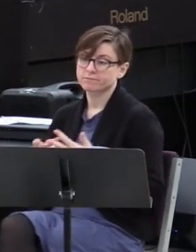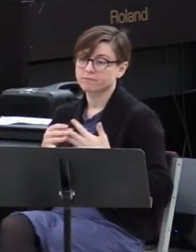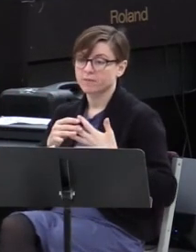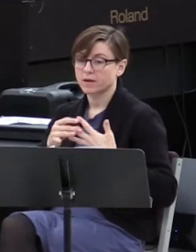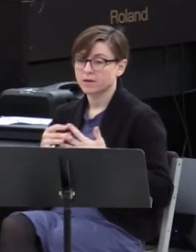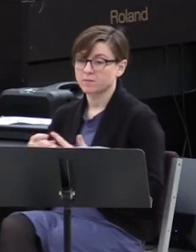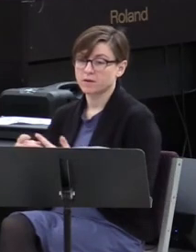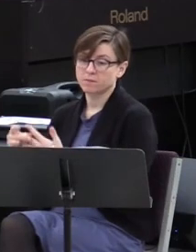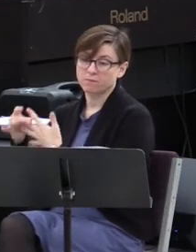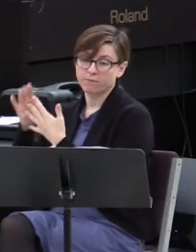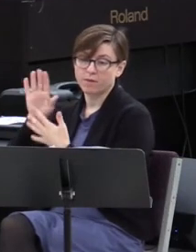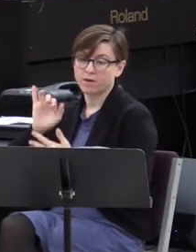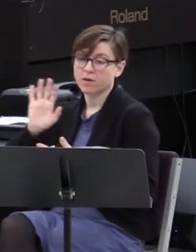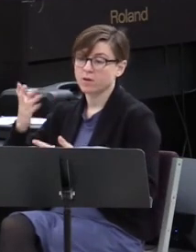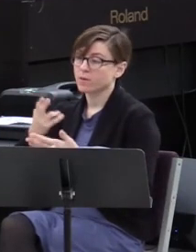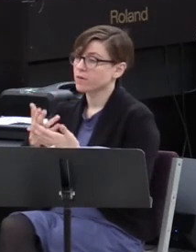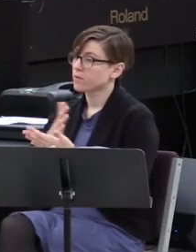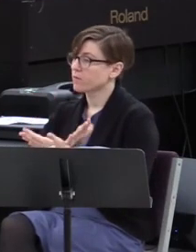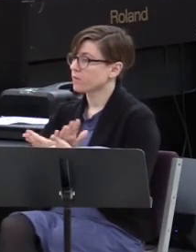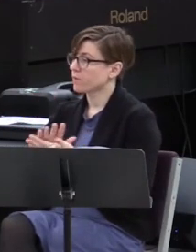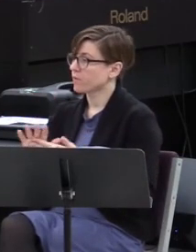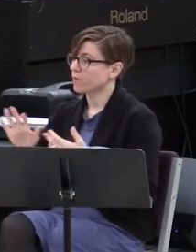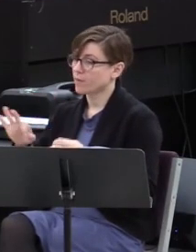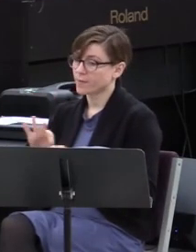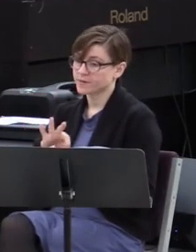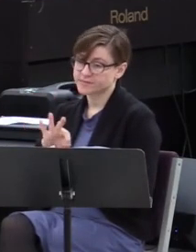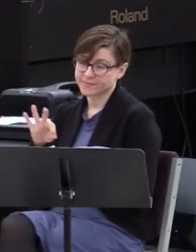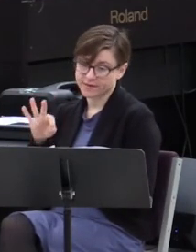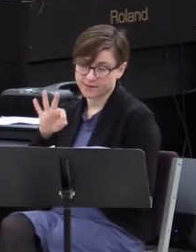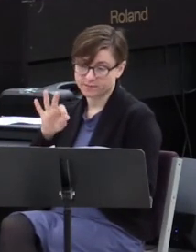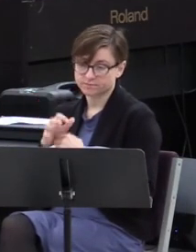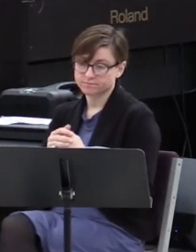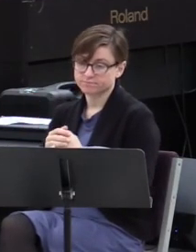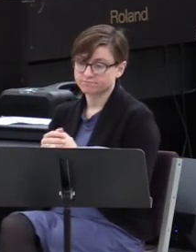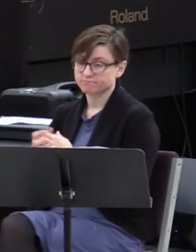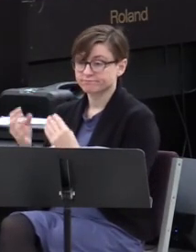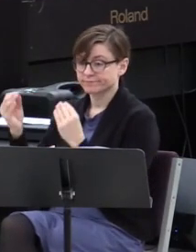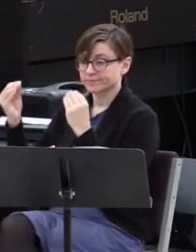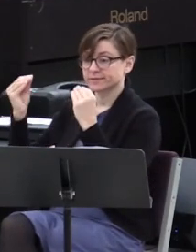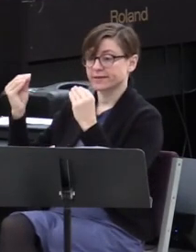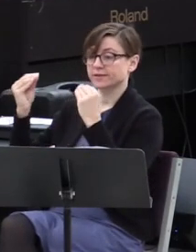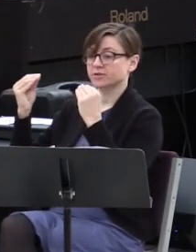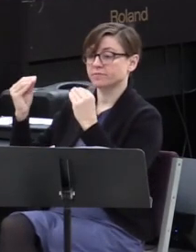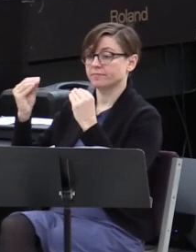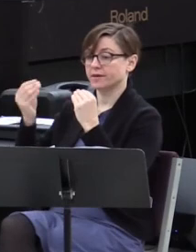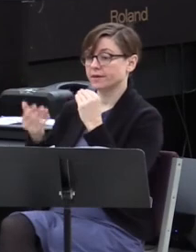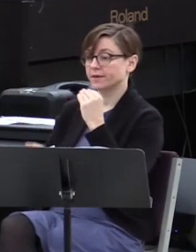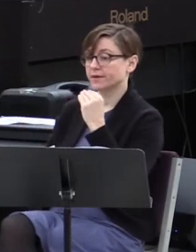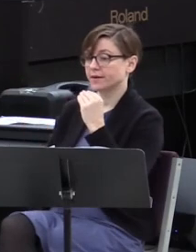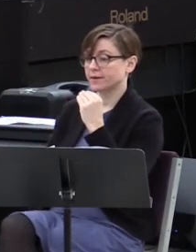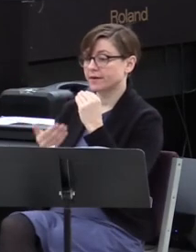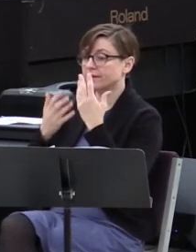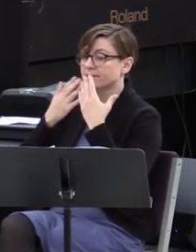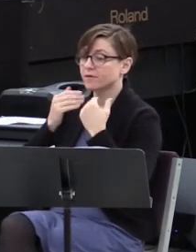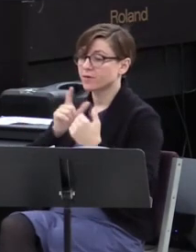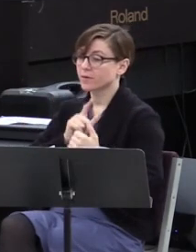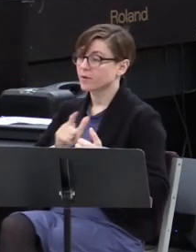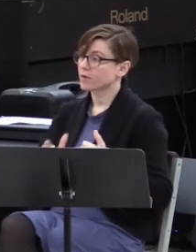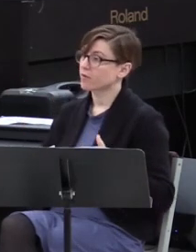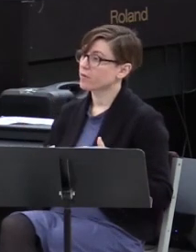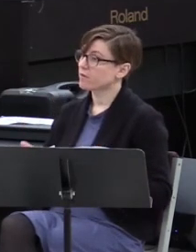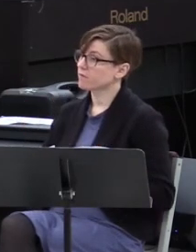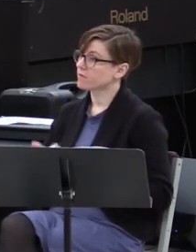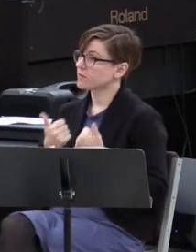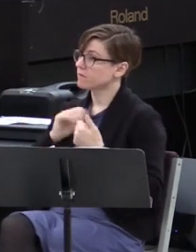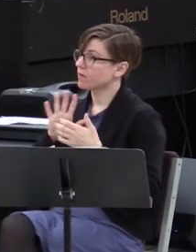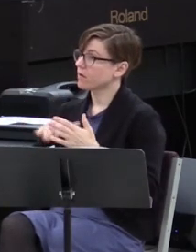presence, guiding me by your Holy Spirit. Teach me, dear Lord, to live